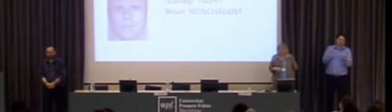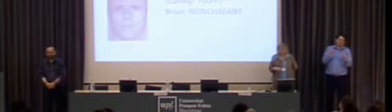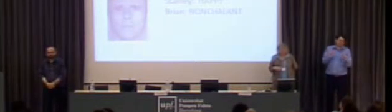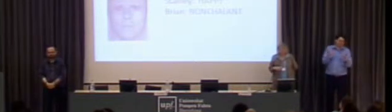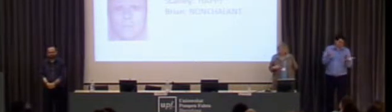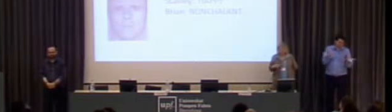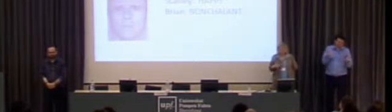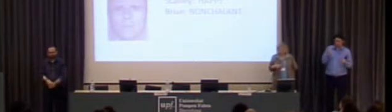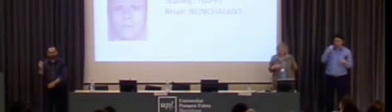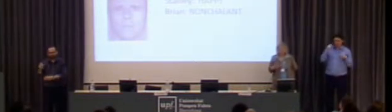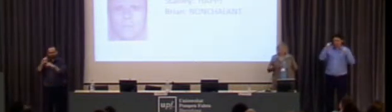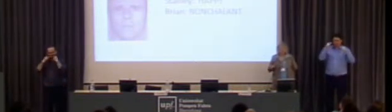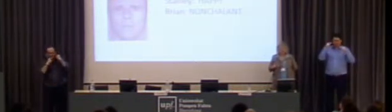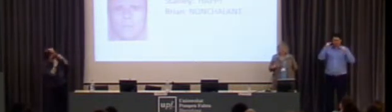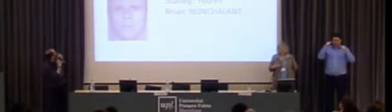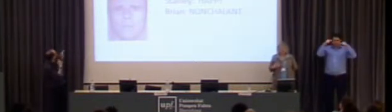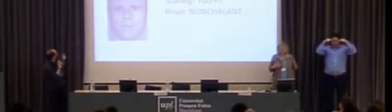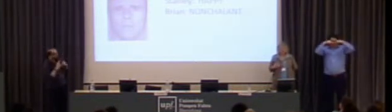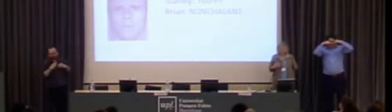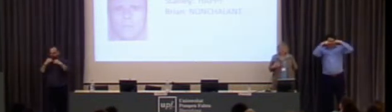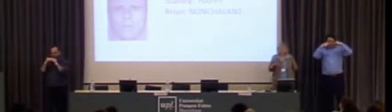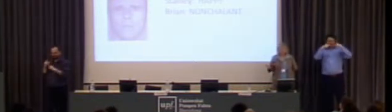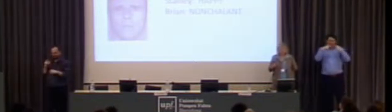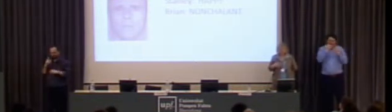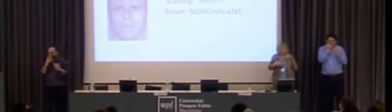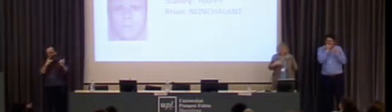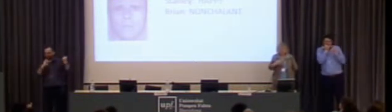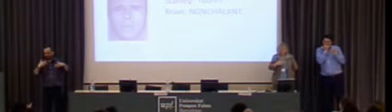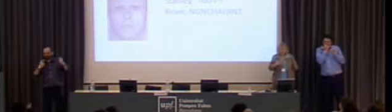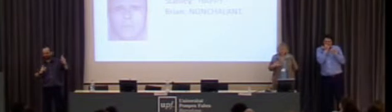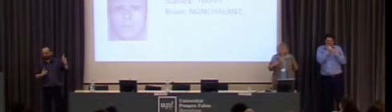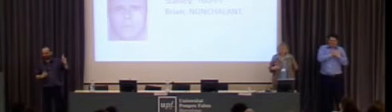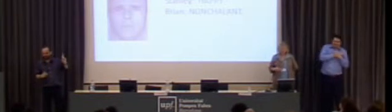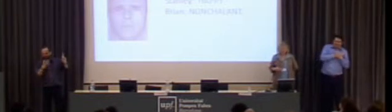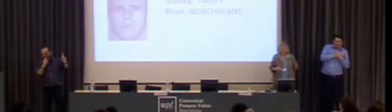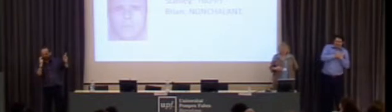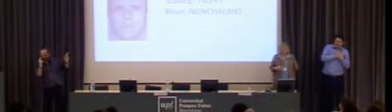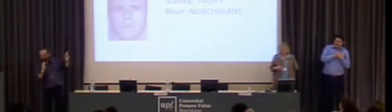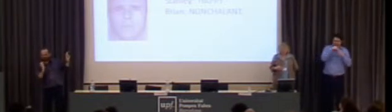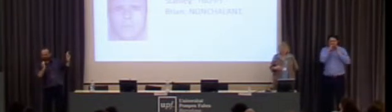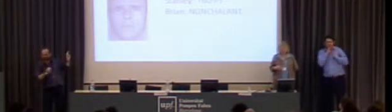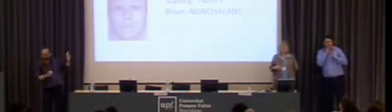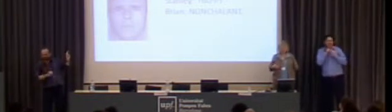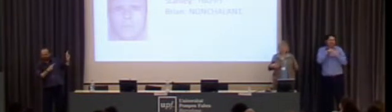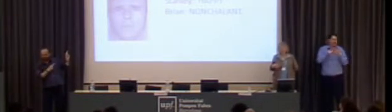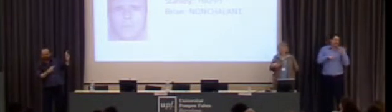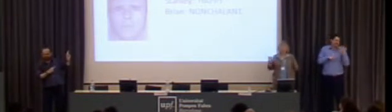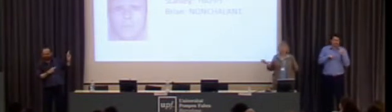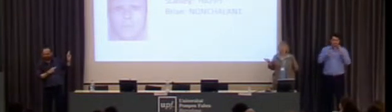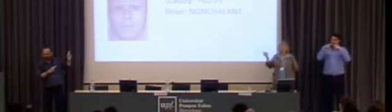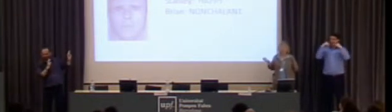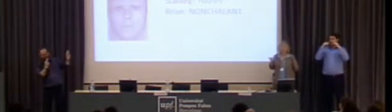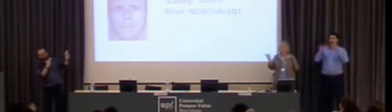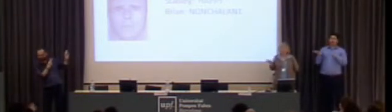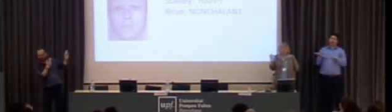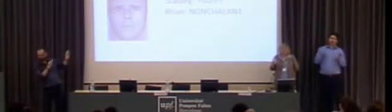looks worried, unhappy, anxious. I mean, there are lots of signs you could use, but not